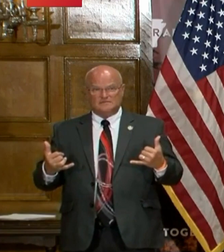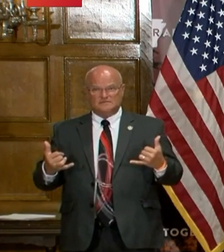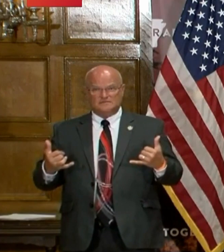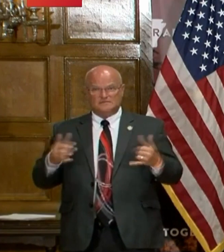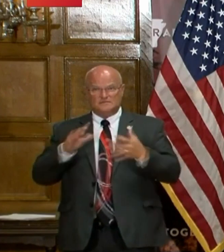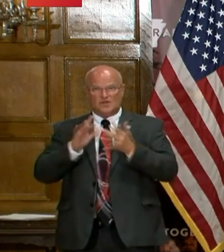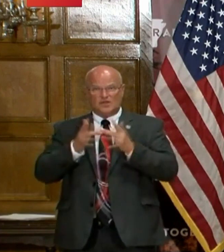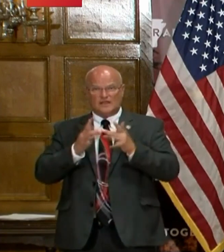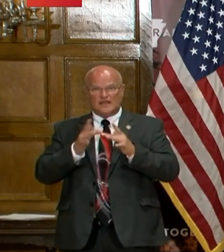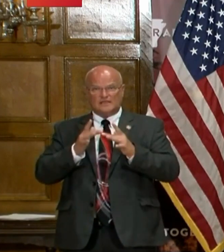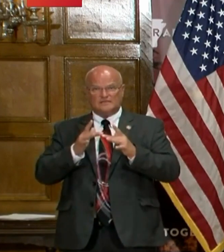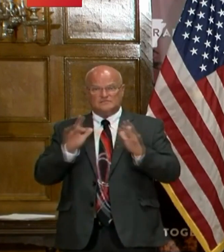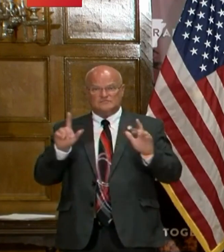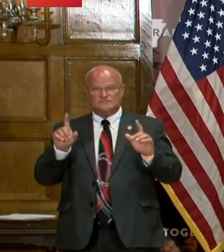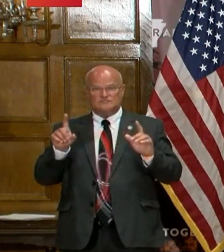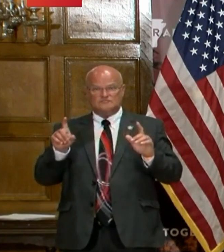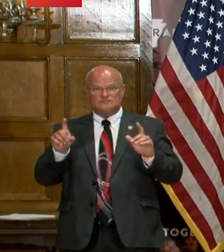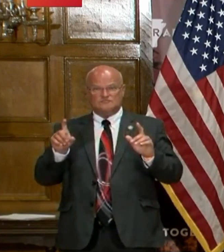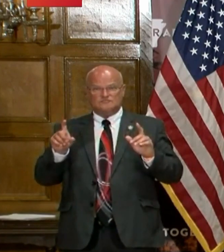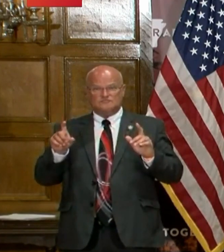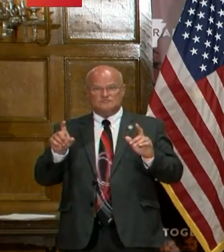are we online?